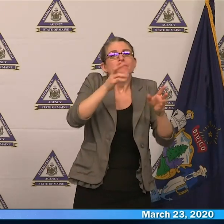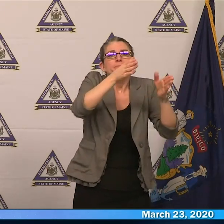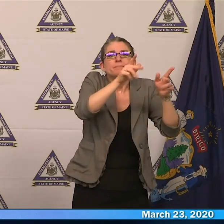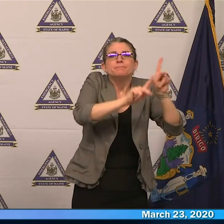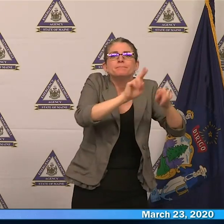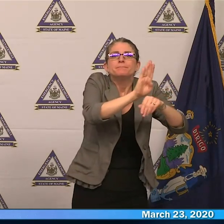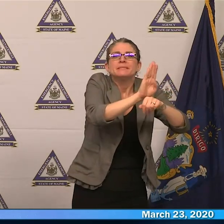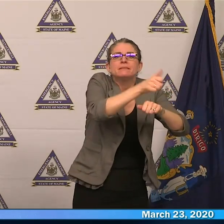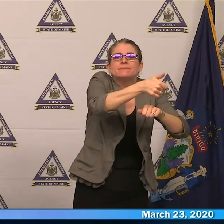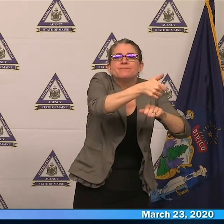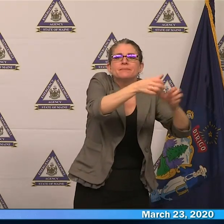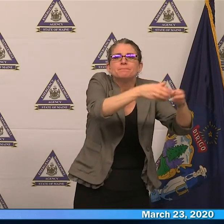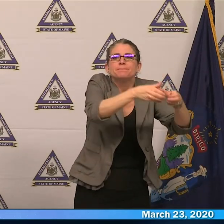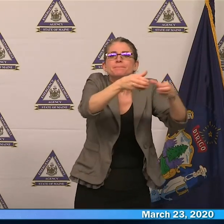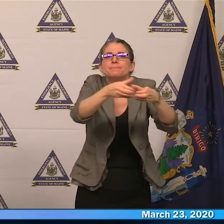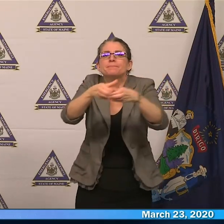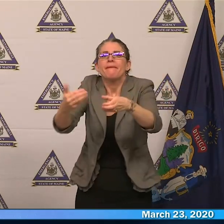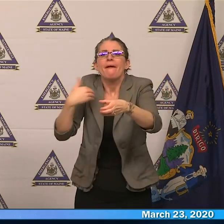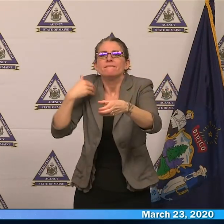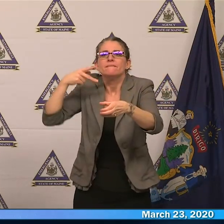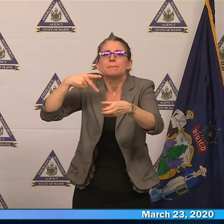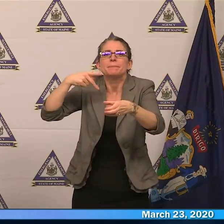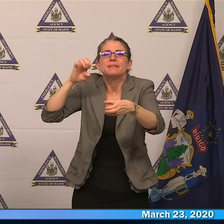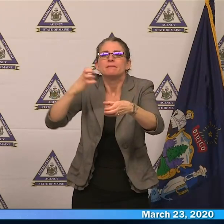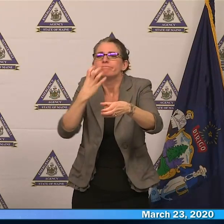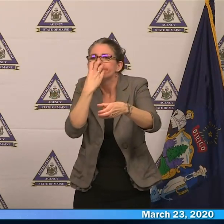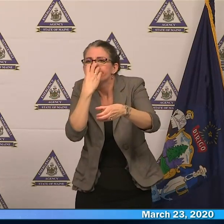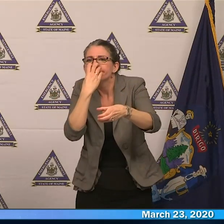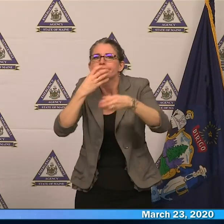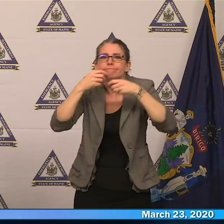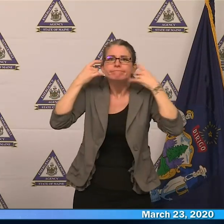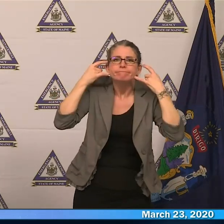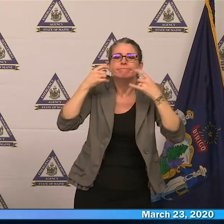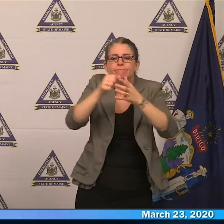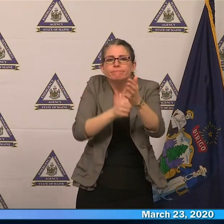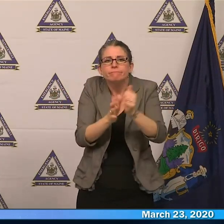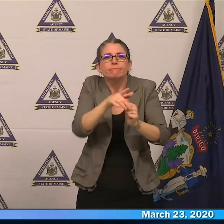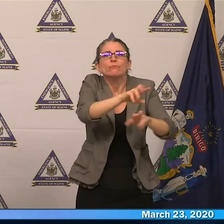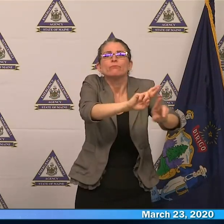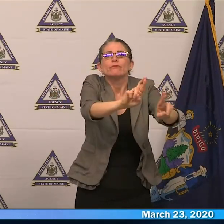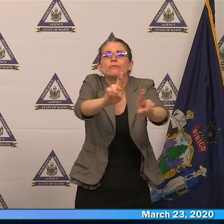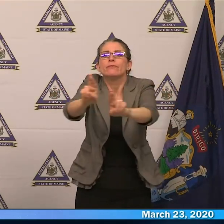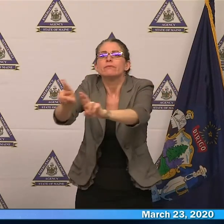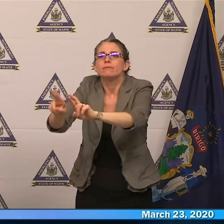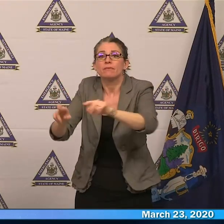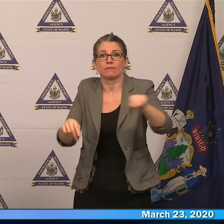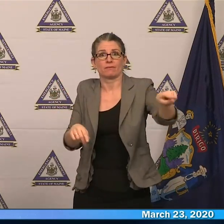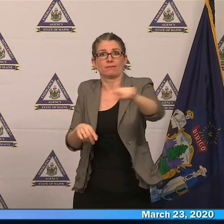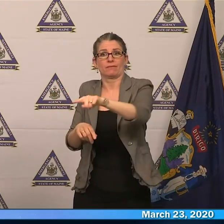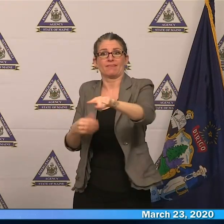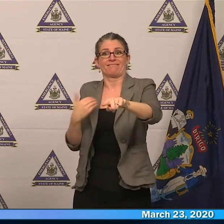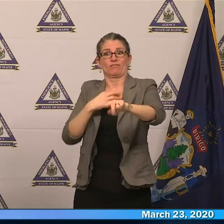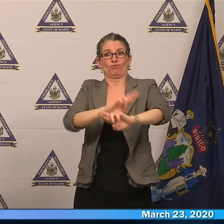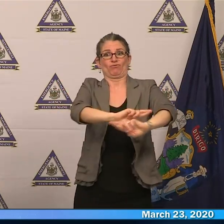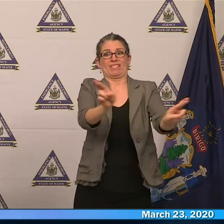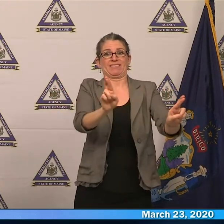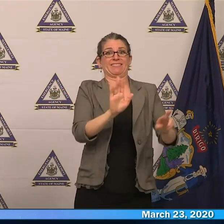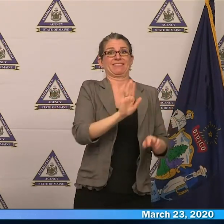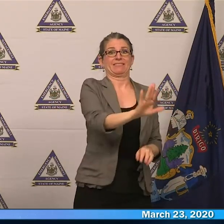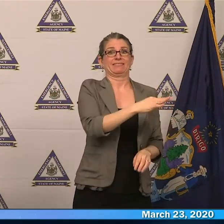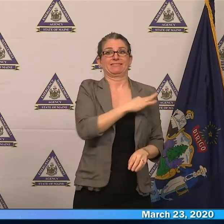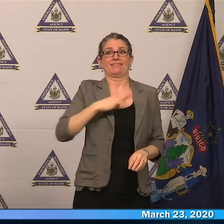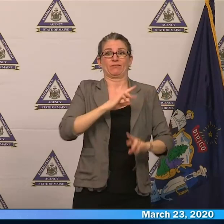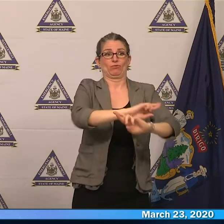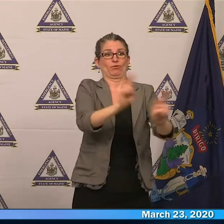have the PPE on hand in case a resident became acutely ill so that their own healthcare staff would be prepared. So